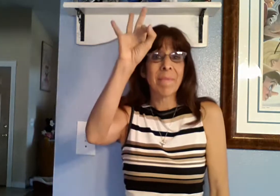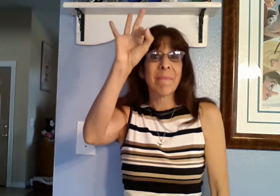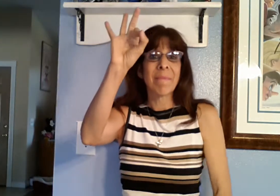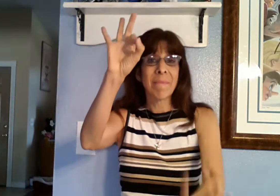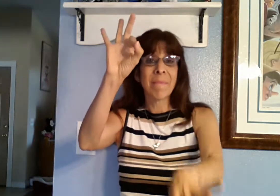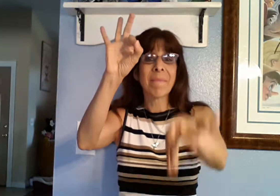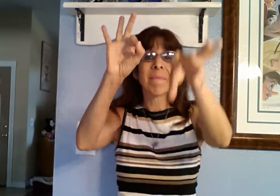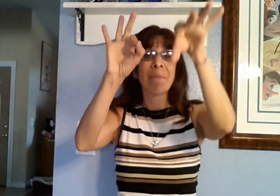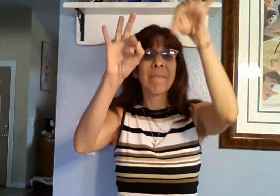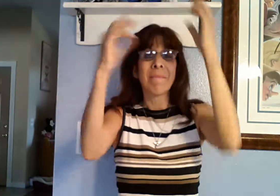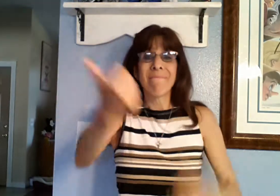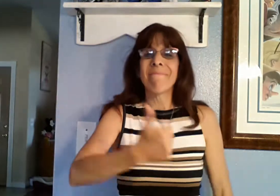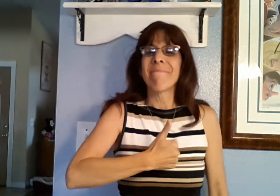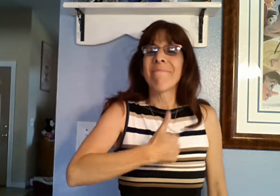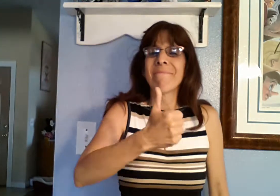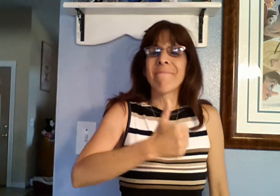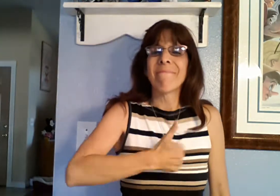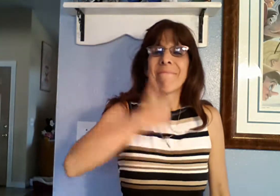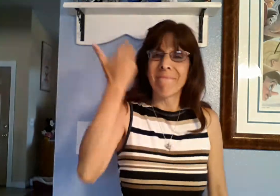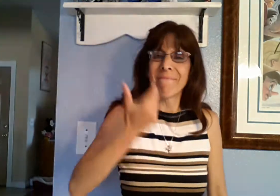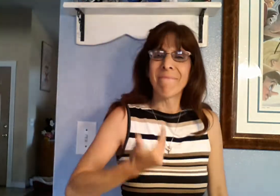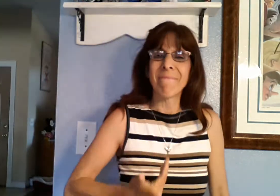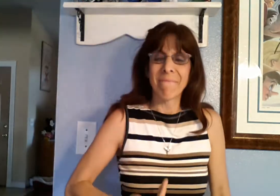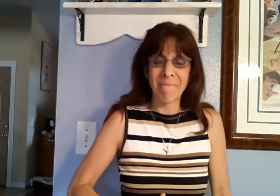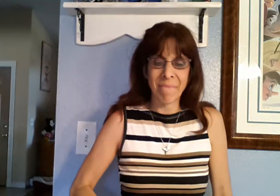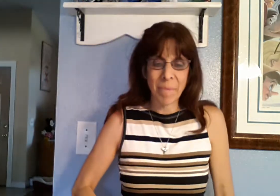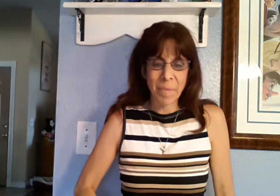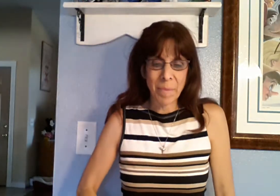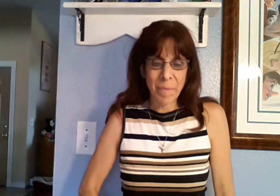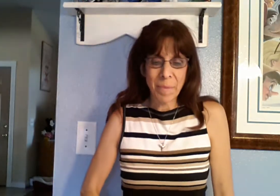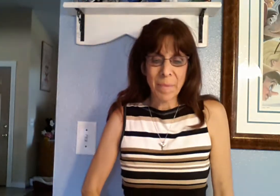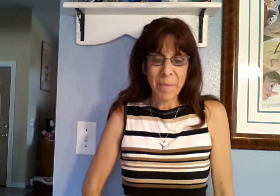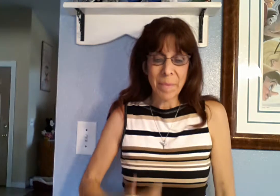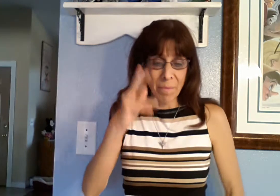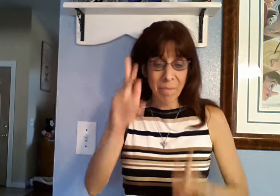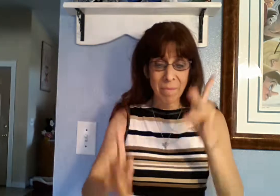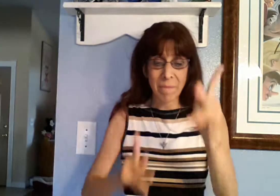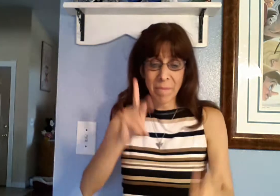Around